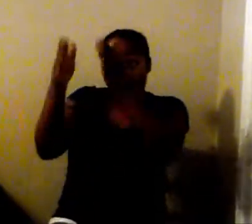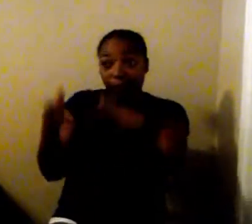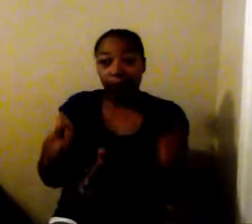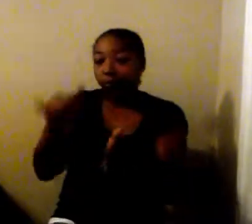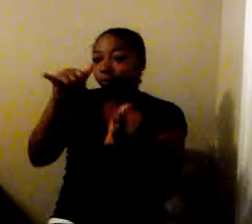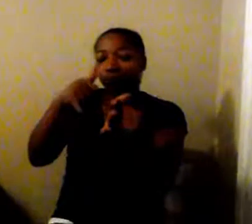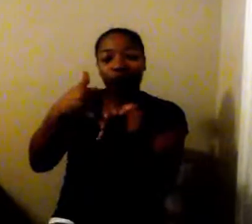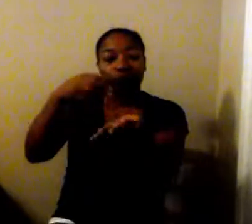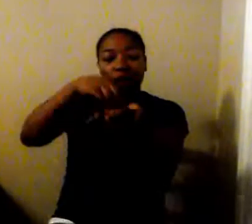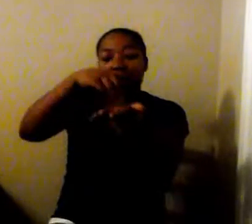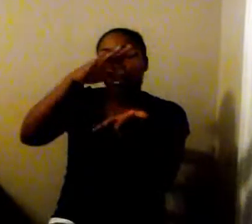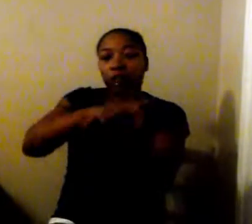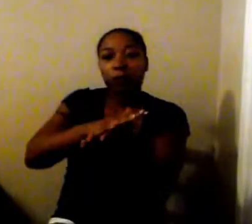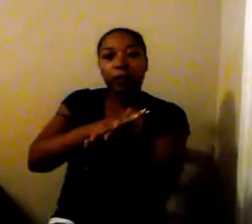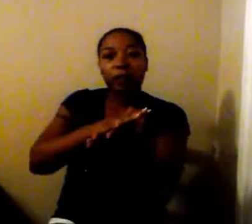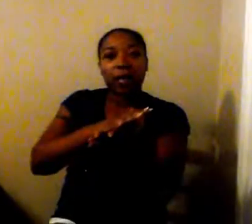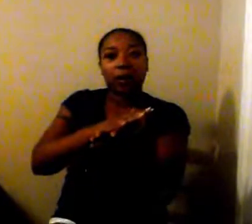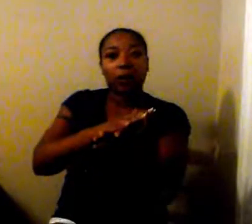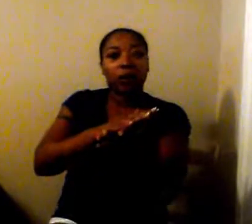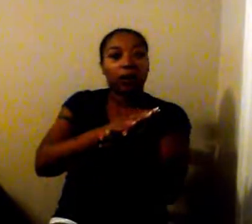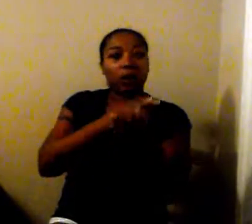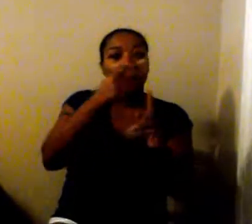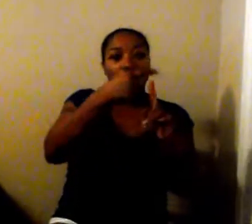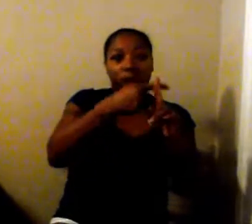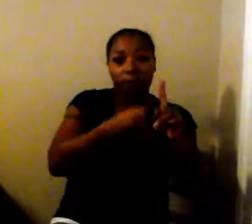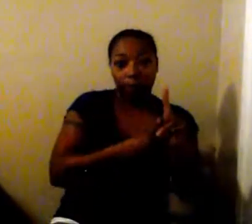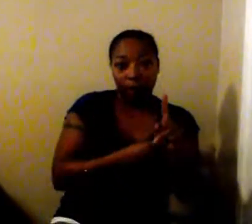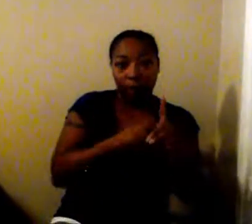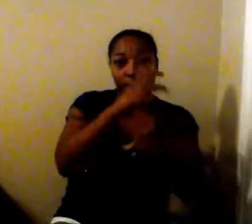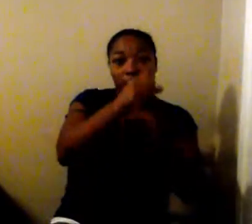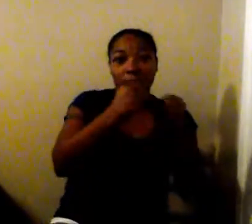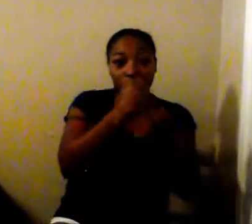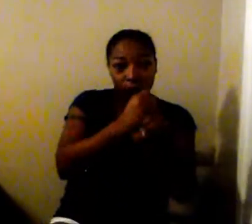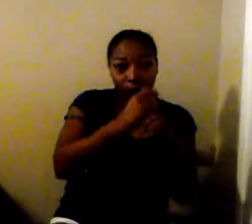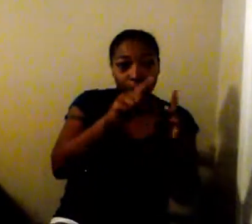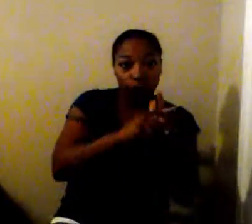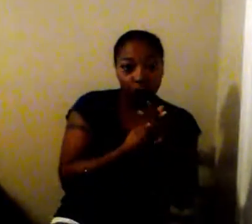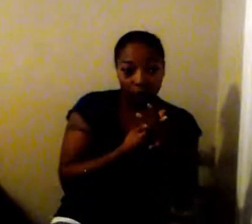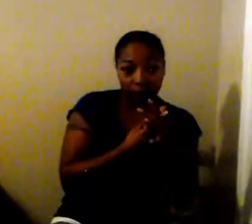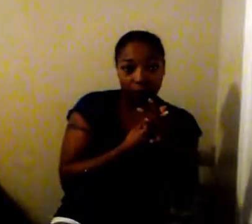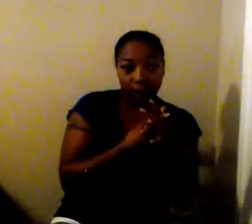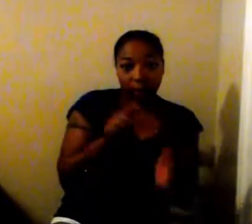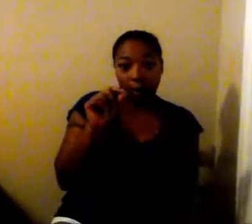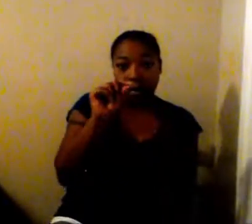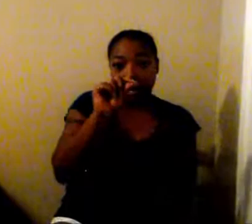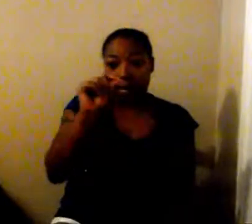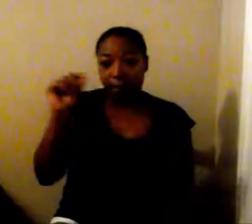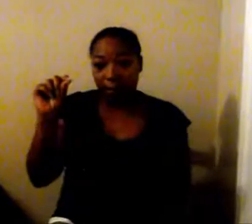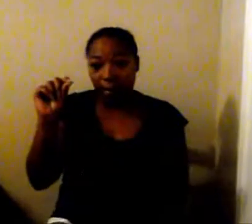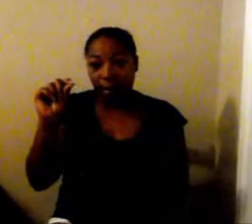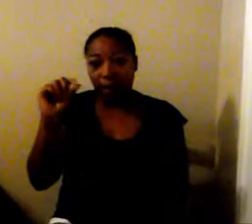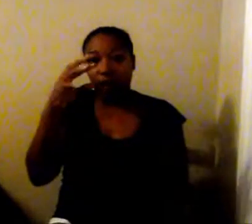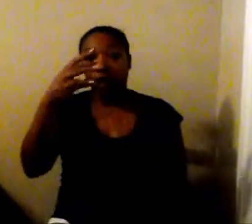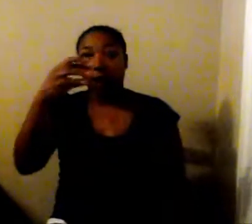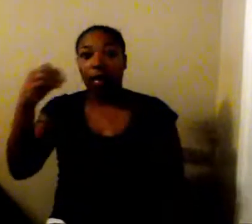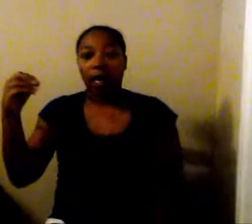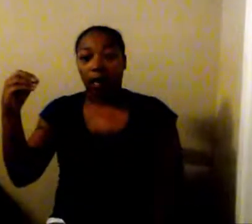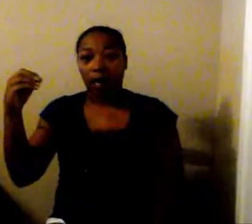column, just put down the month and year you started, a dash,